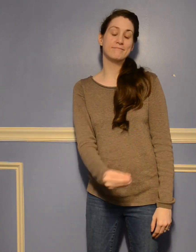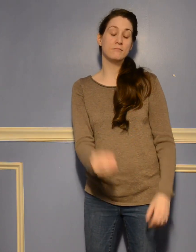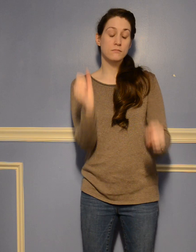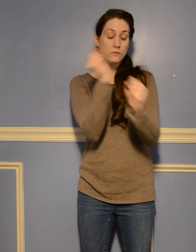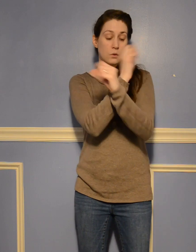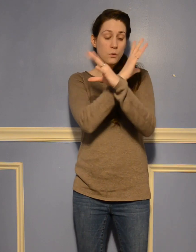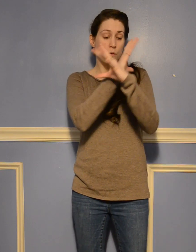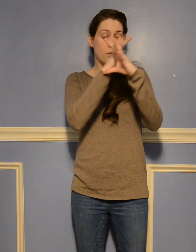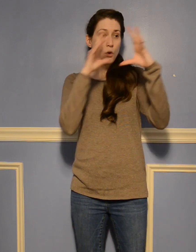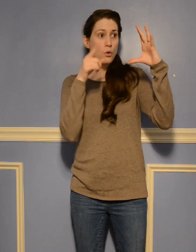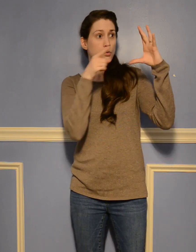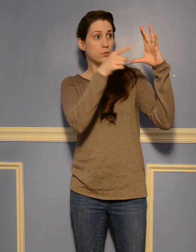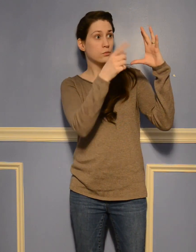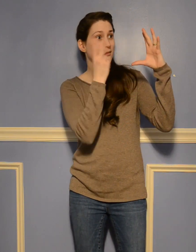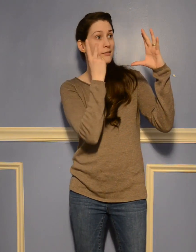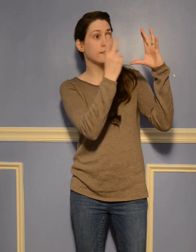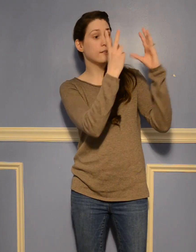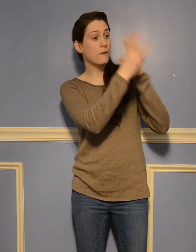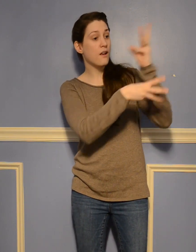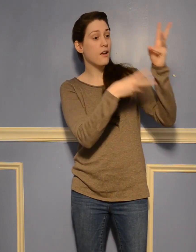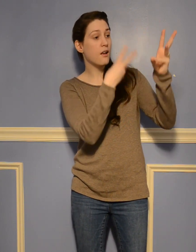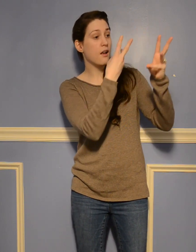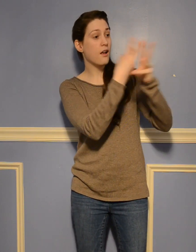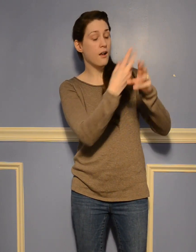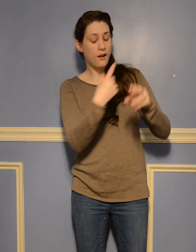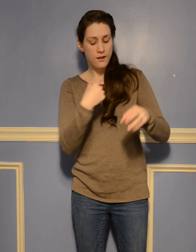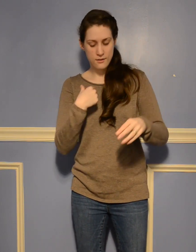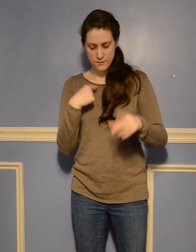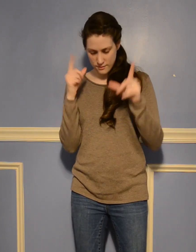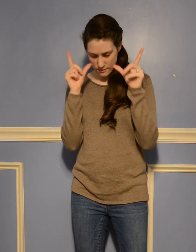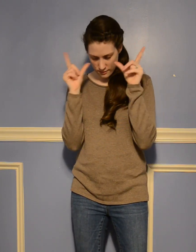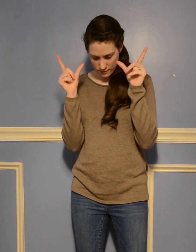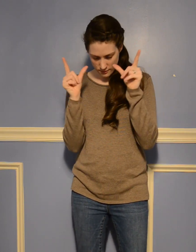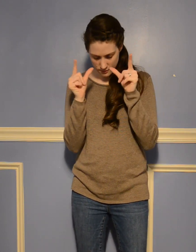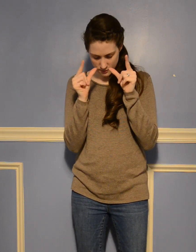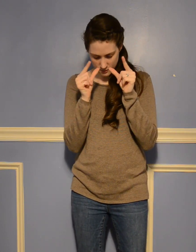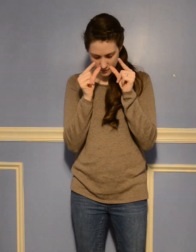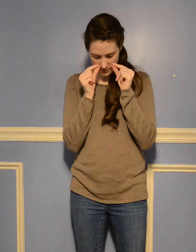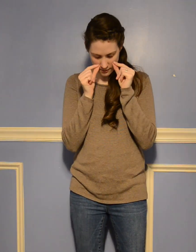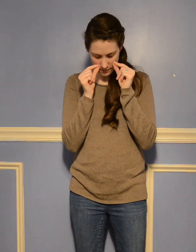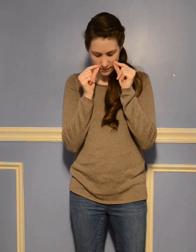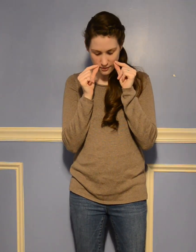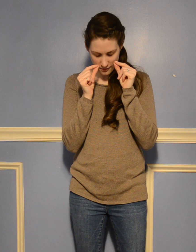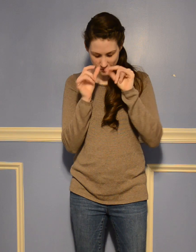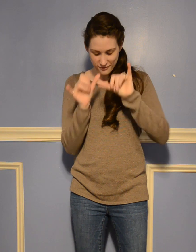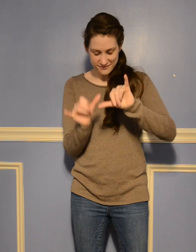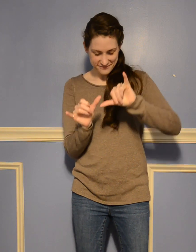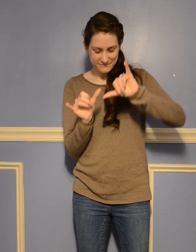the world you see, to the world I close my eyes.